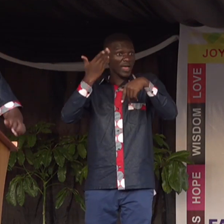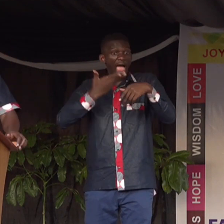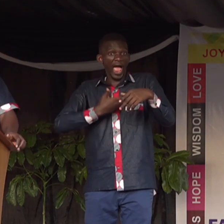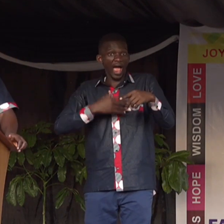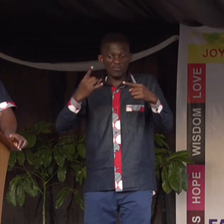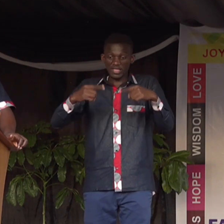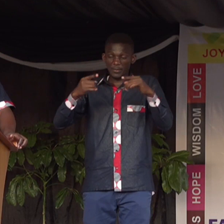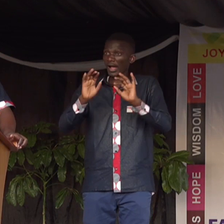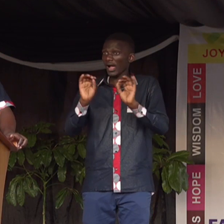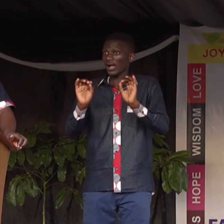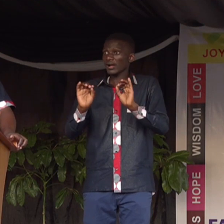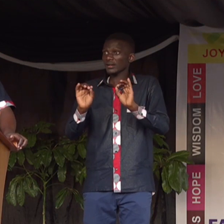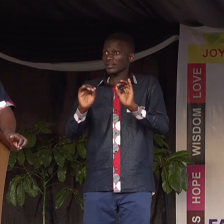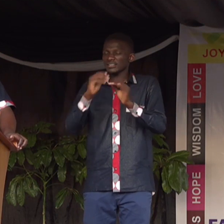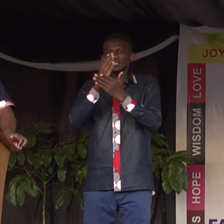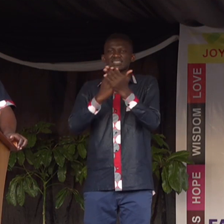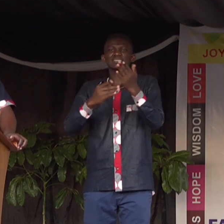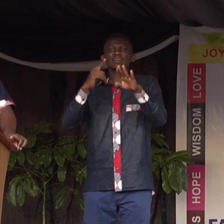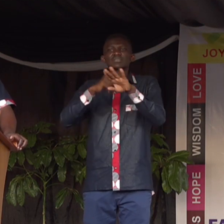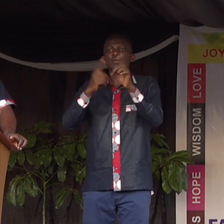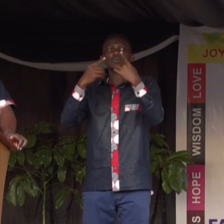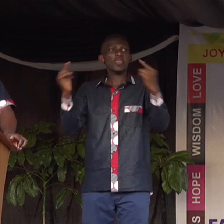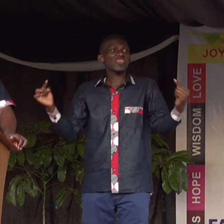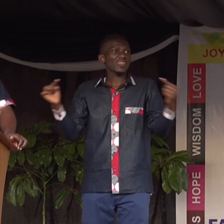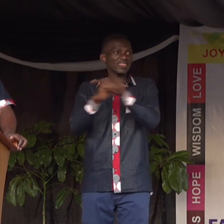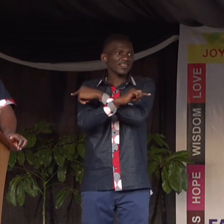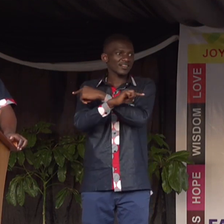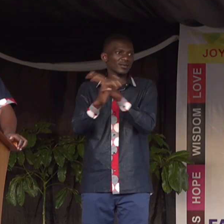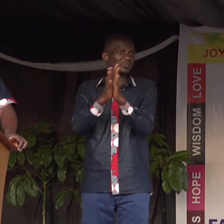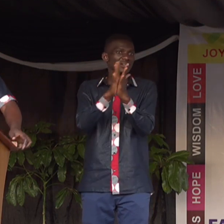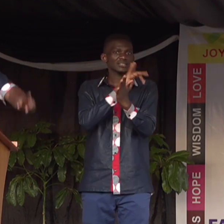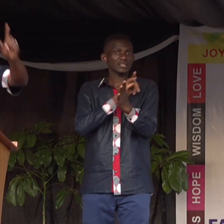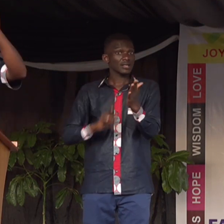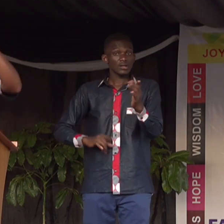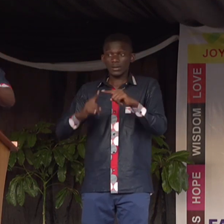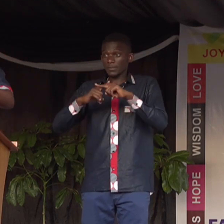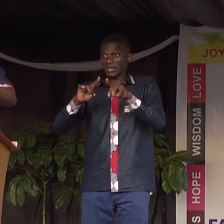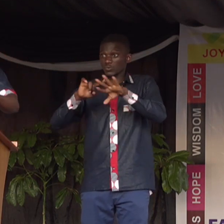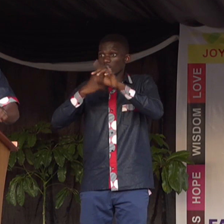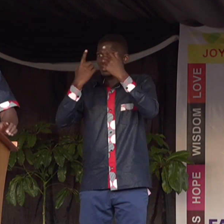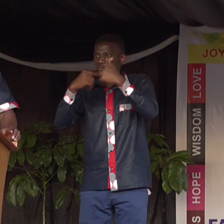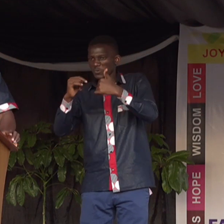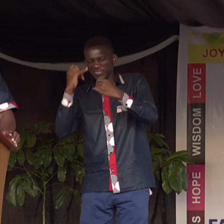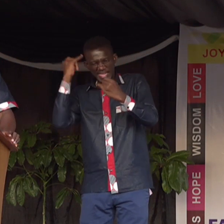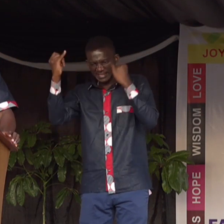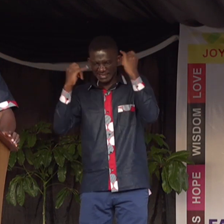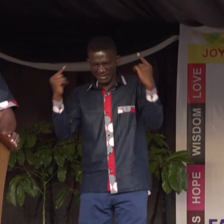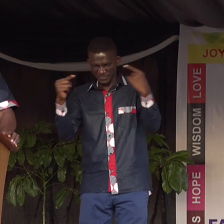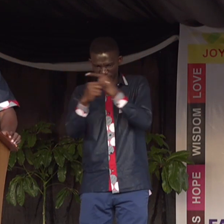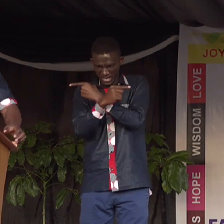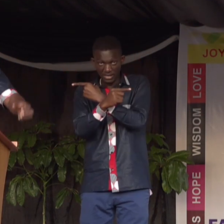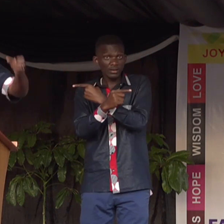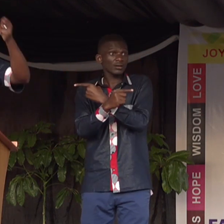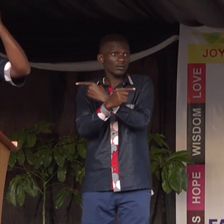disagree. Techitegeza, nditetutafunamu butakanya. Praise the Lord. Mukama yebasi. But as we disagree, bwetufunamu